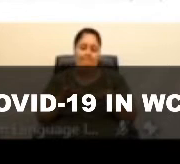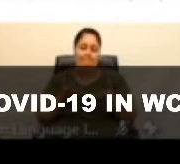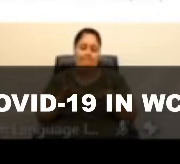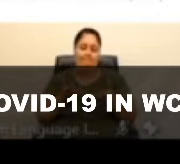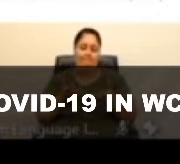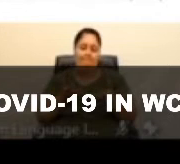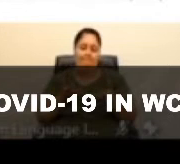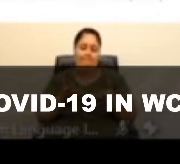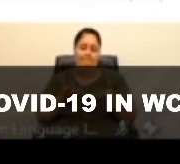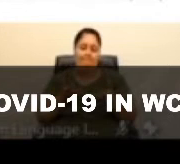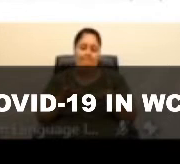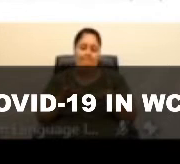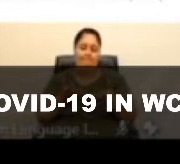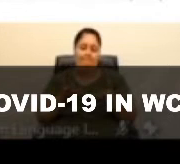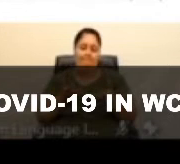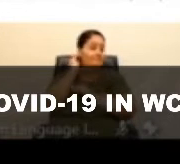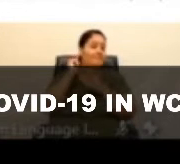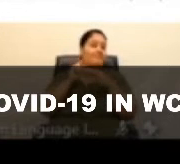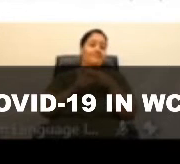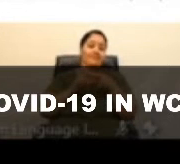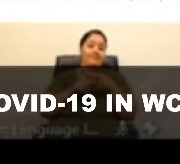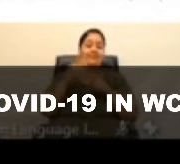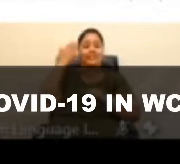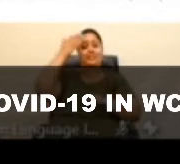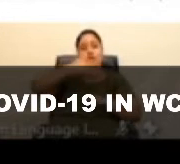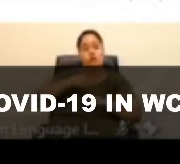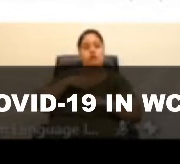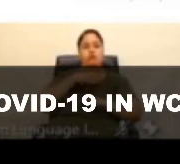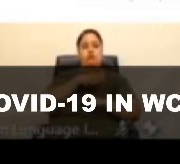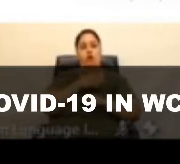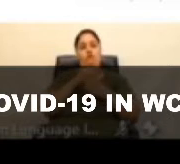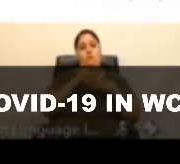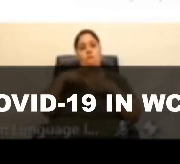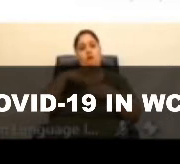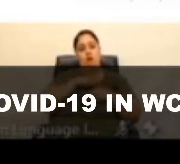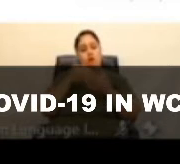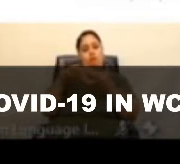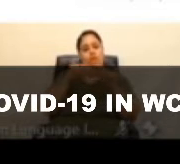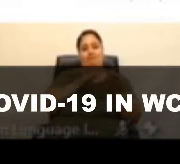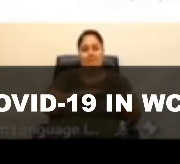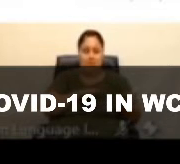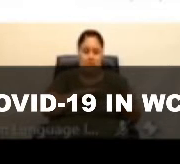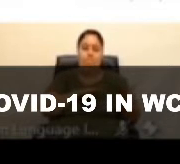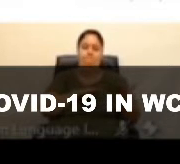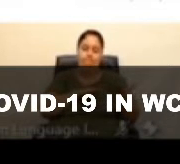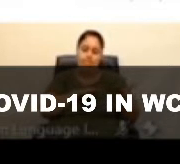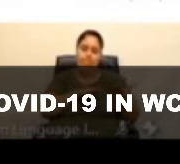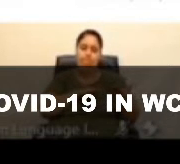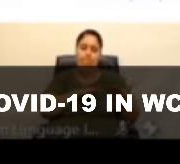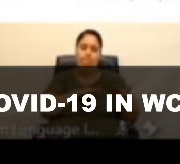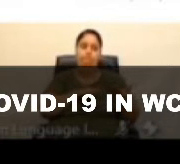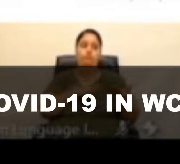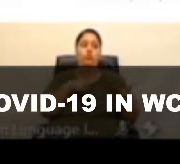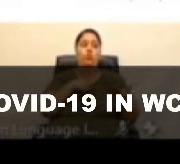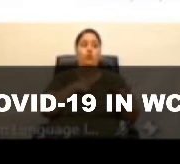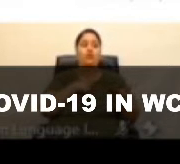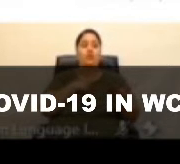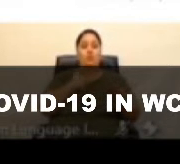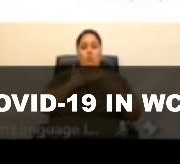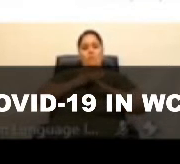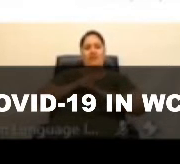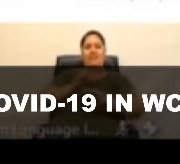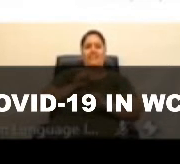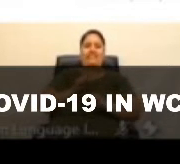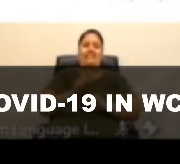noted is very sadly that a staff member has passed away, and this is what we particularly want to prevent because this has